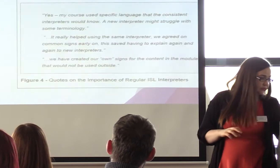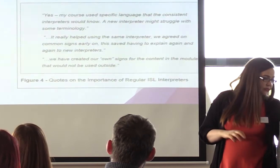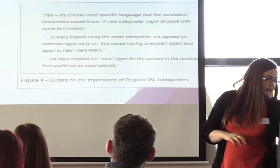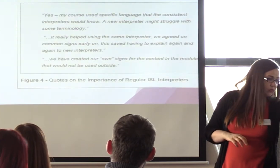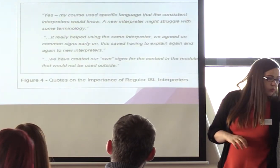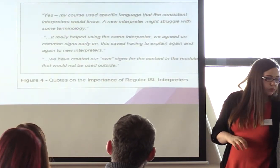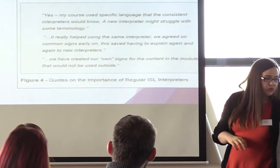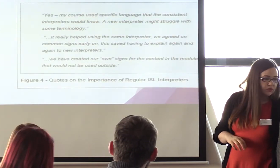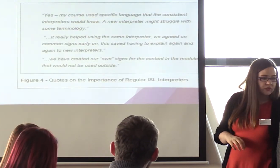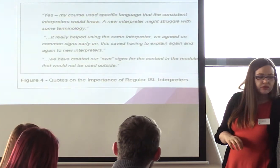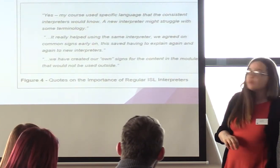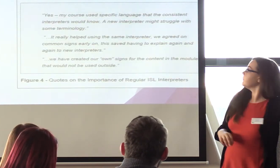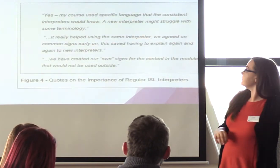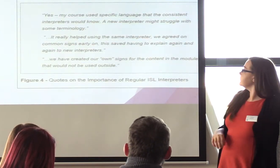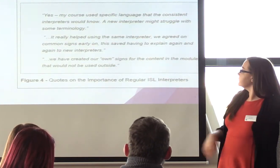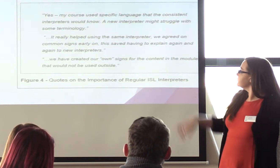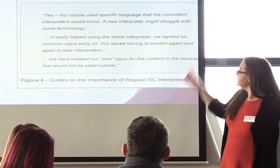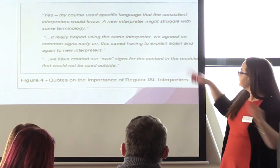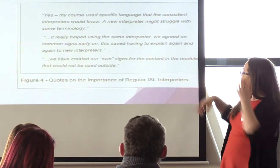So these are some quotes from some of the students.